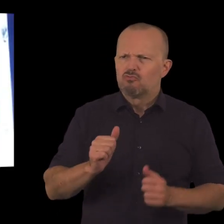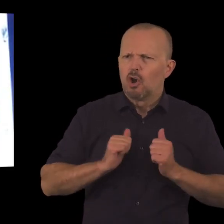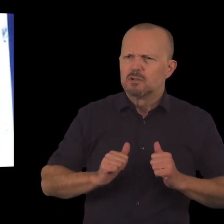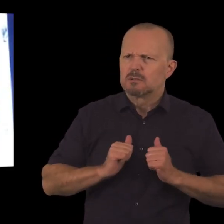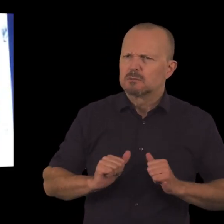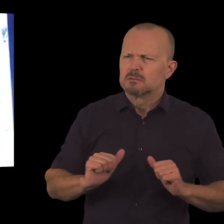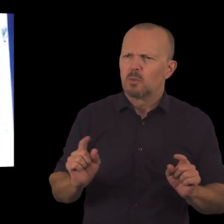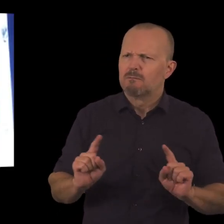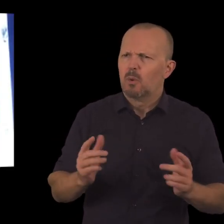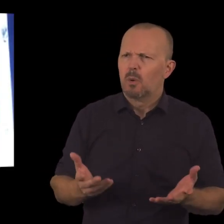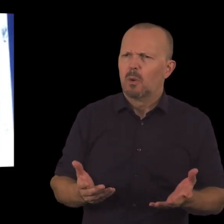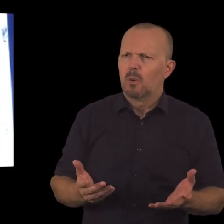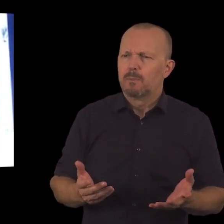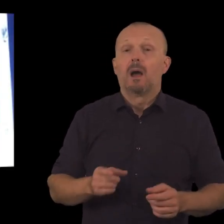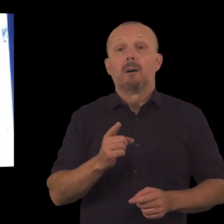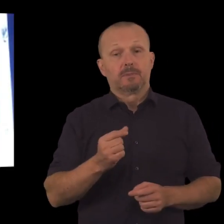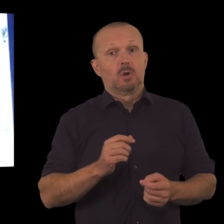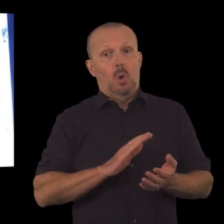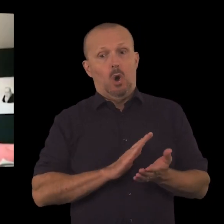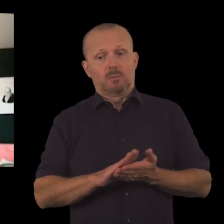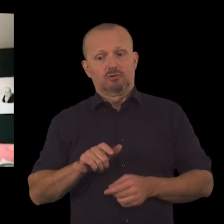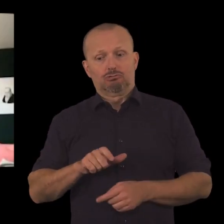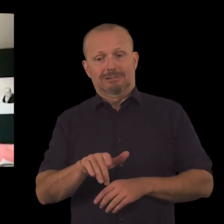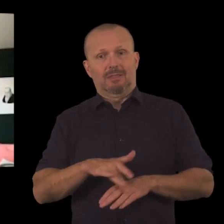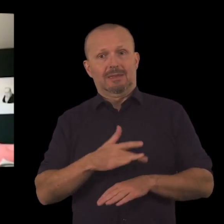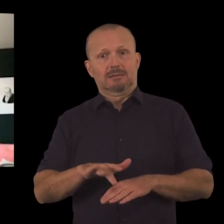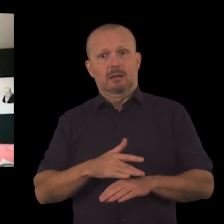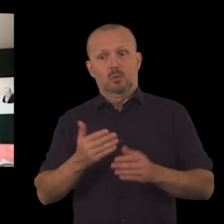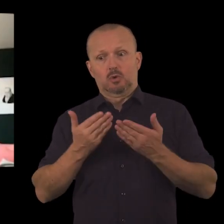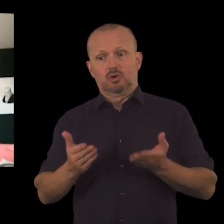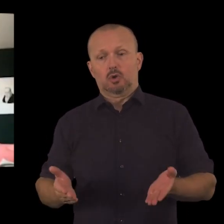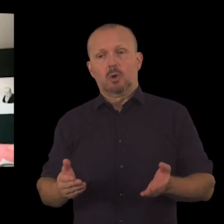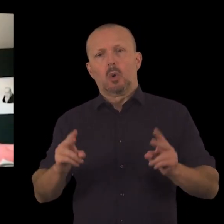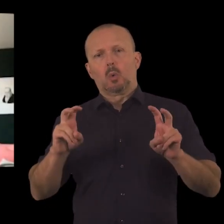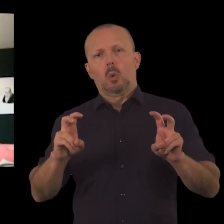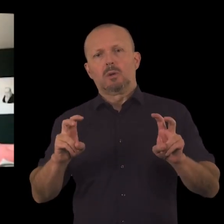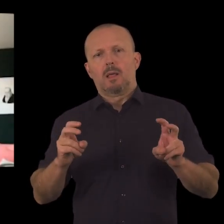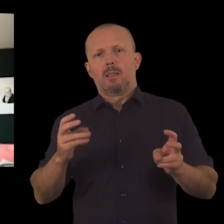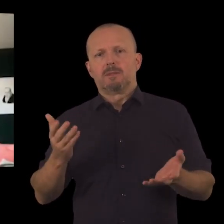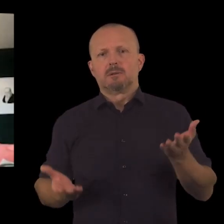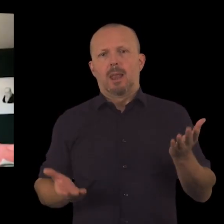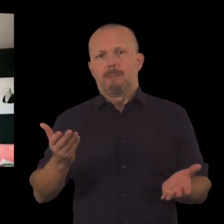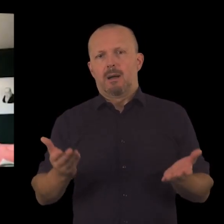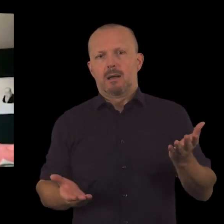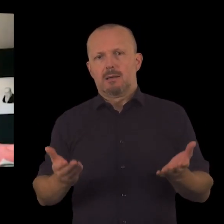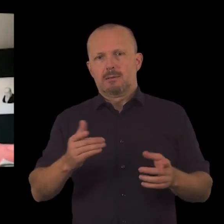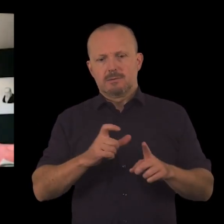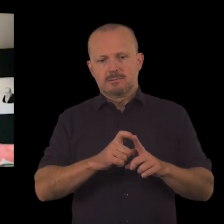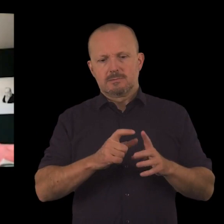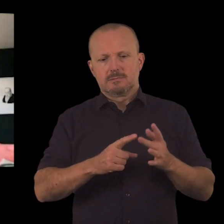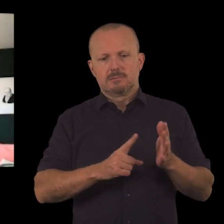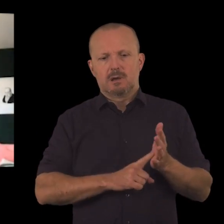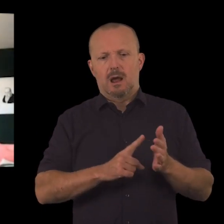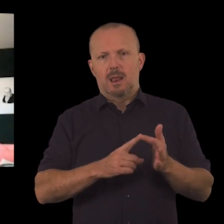What are your rehearsals for? So Hobson Street Theatre is doing a show called The Dilemma, and it